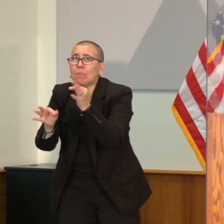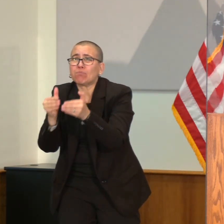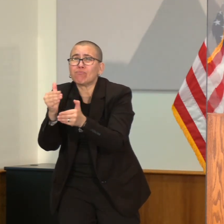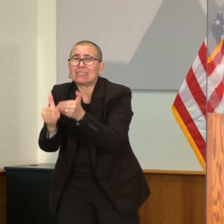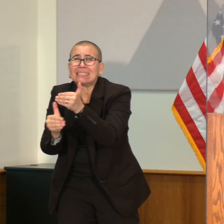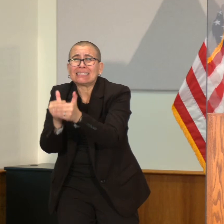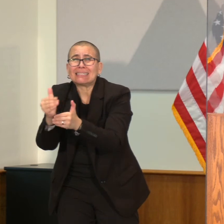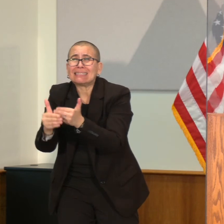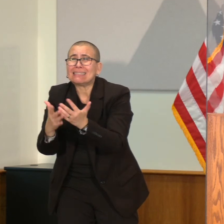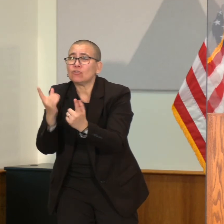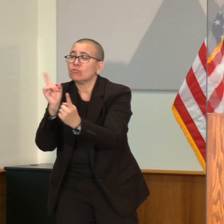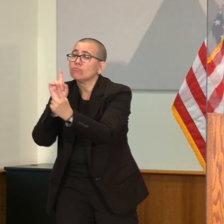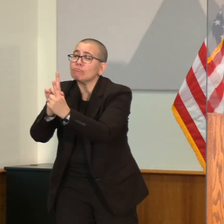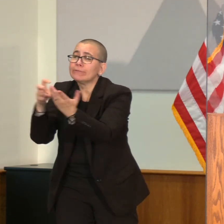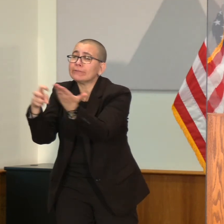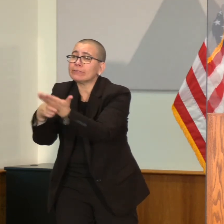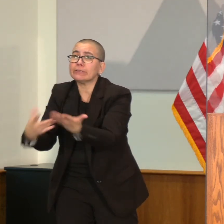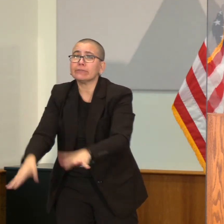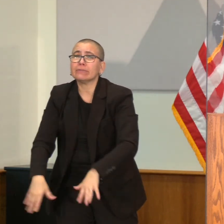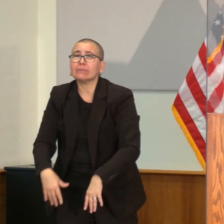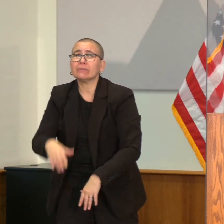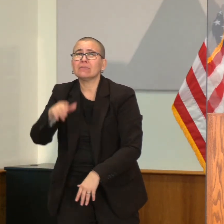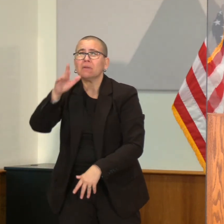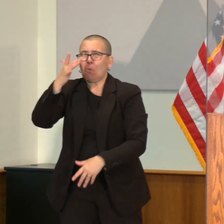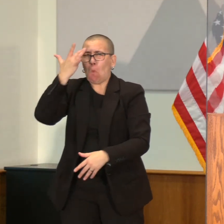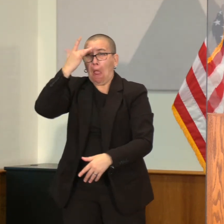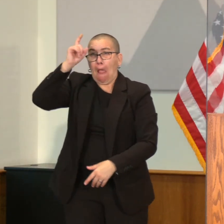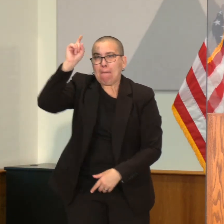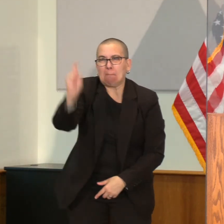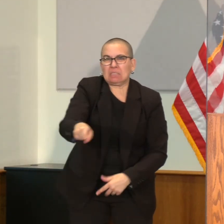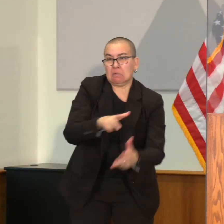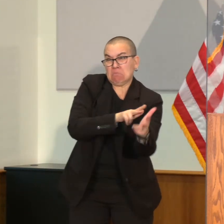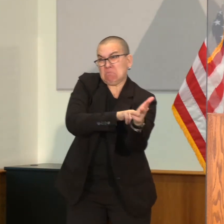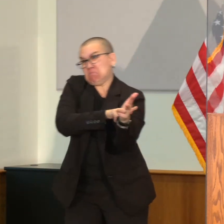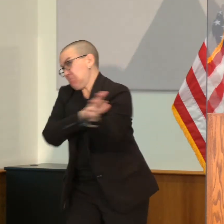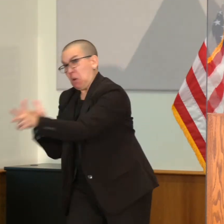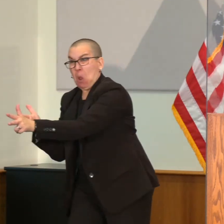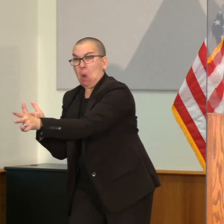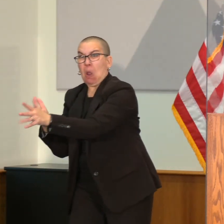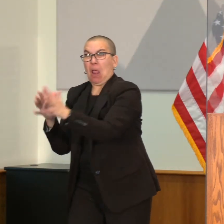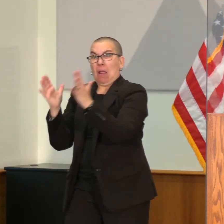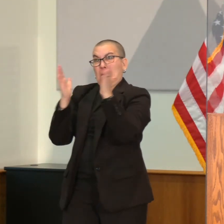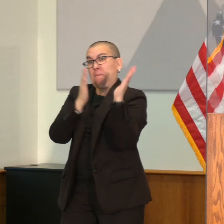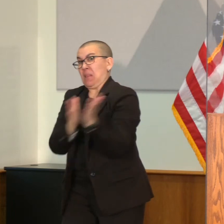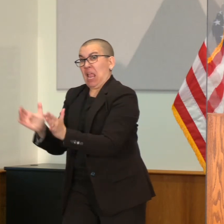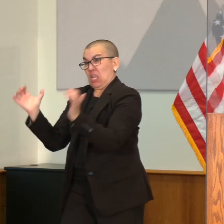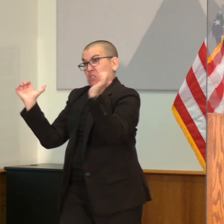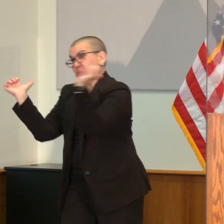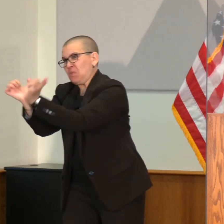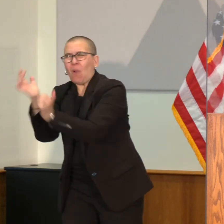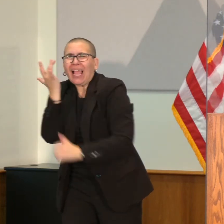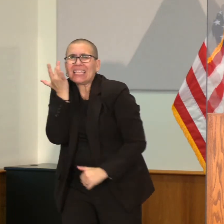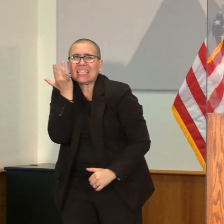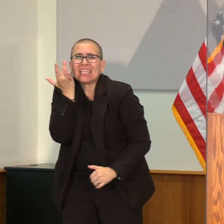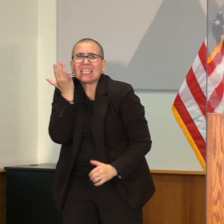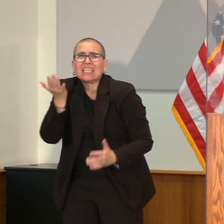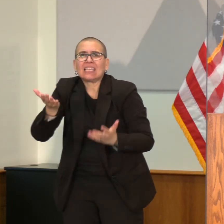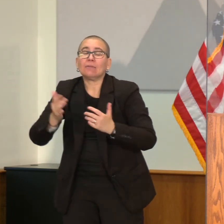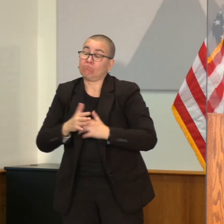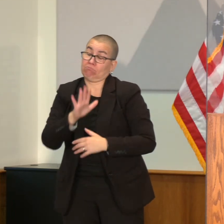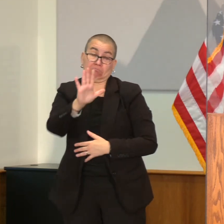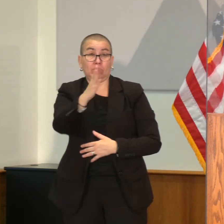pulling individuals over as they did in this case. But it's a great question. I think it's the